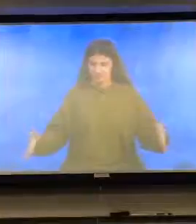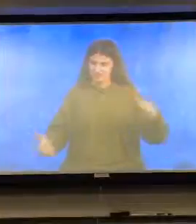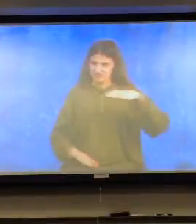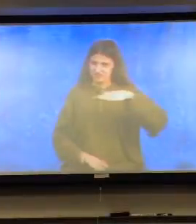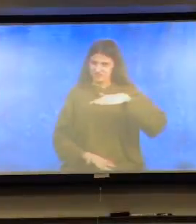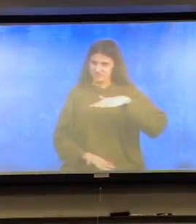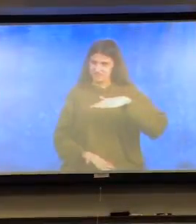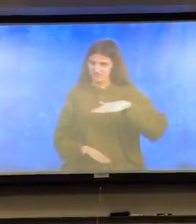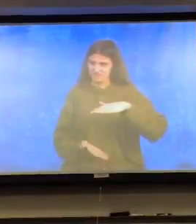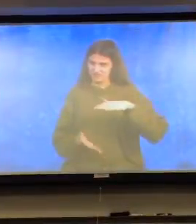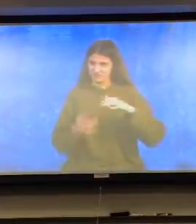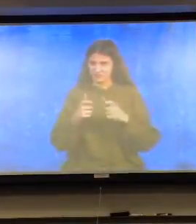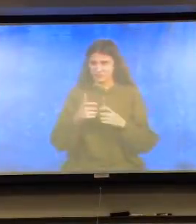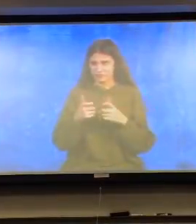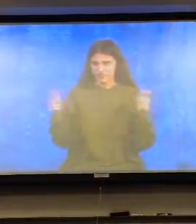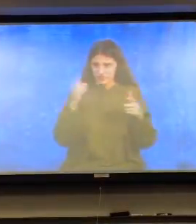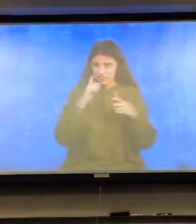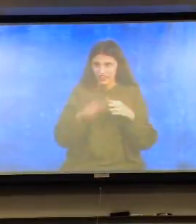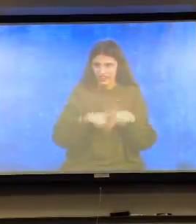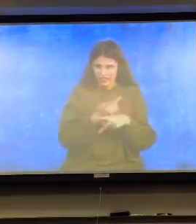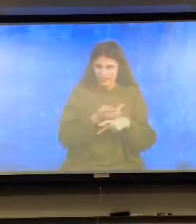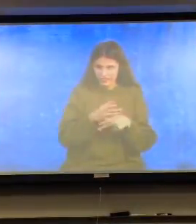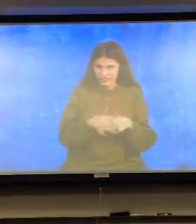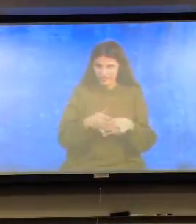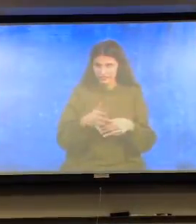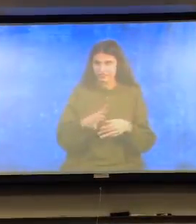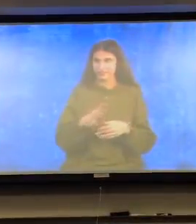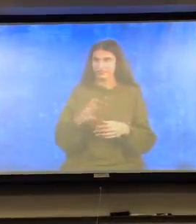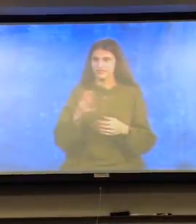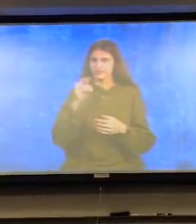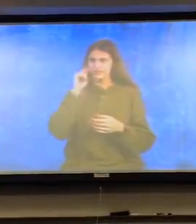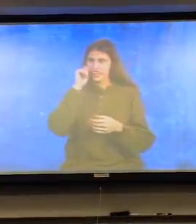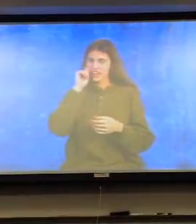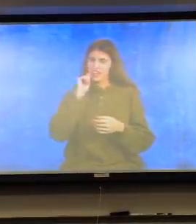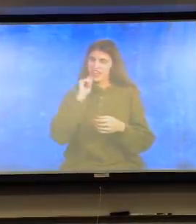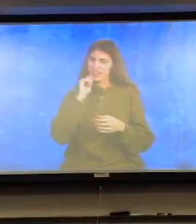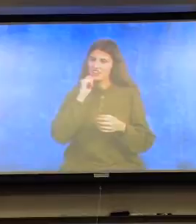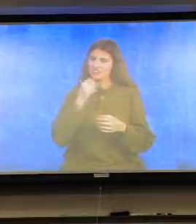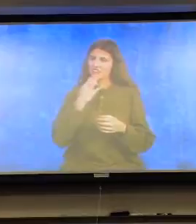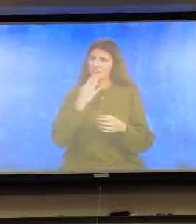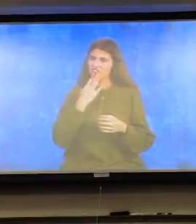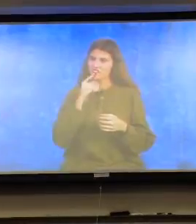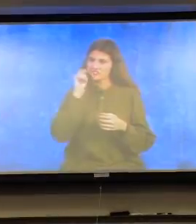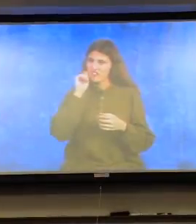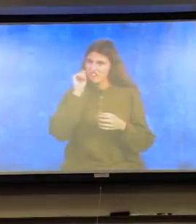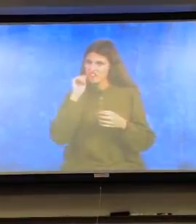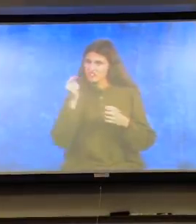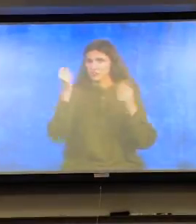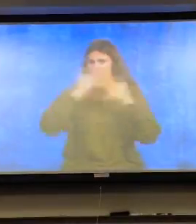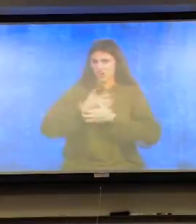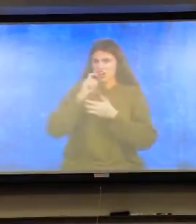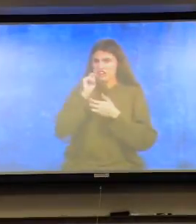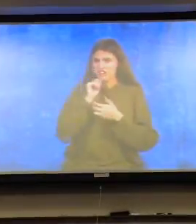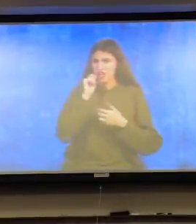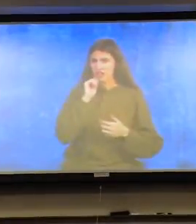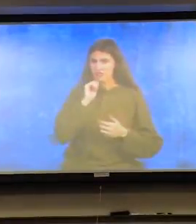It's a small dog. I don't really remember how long we've had it. It's bigger. It's a bigger kind. Tan colored.